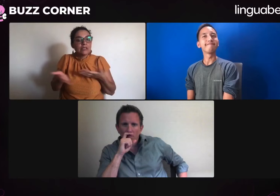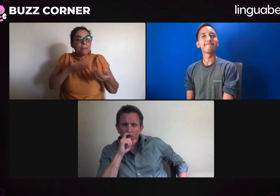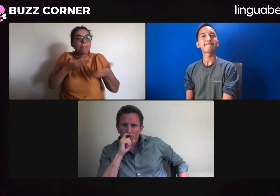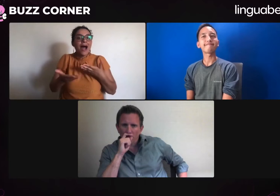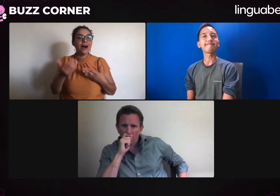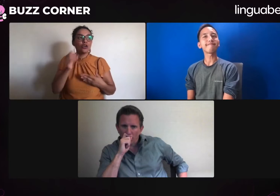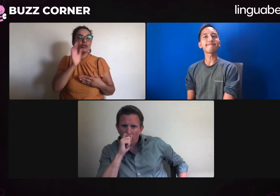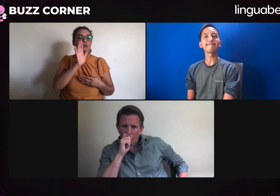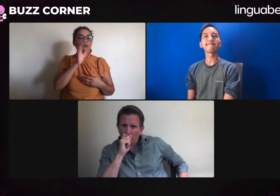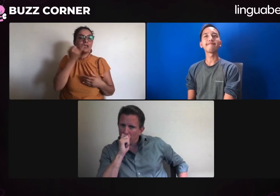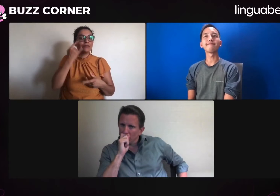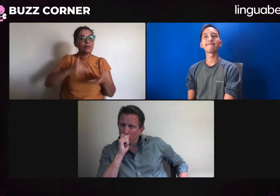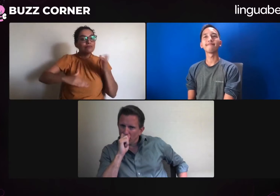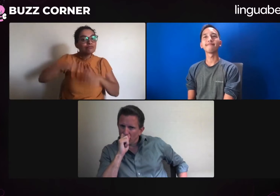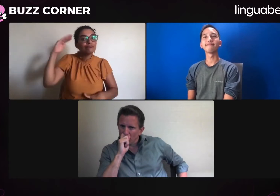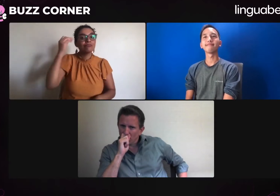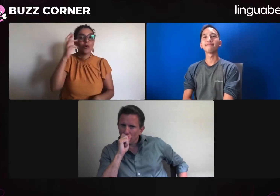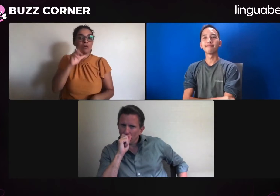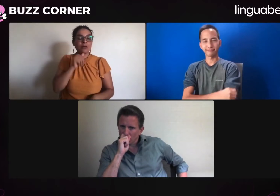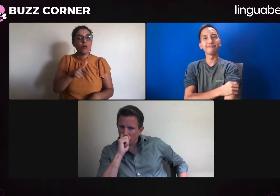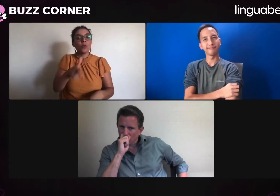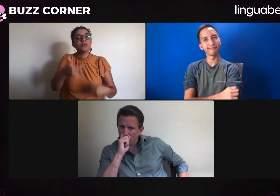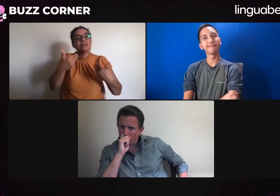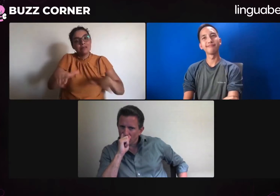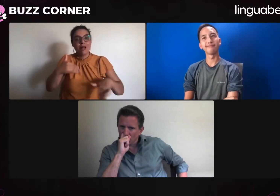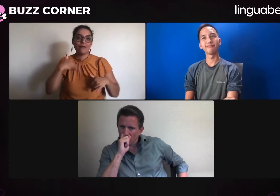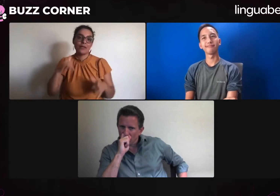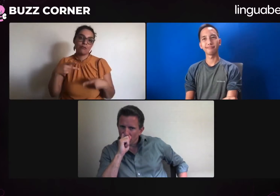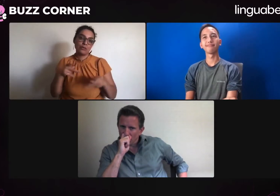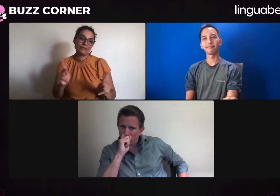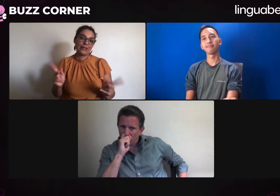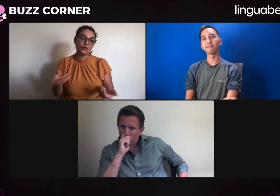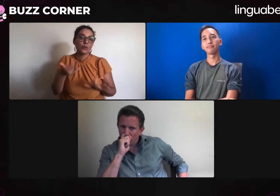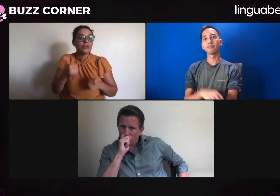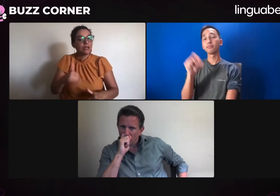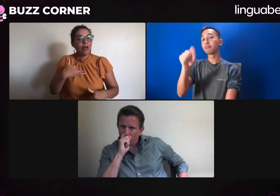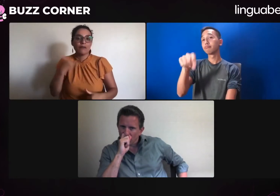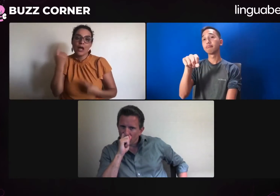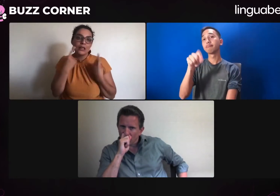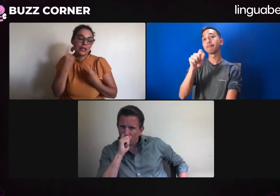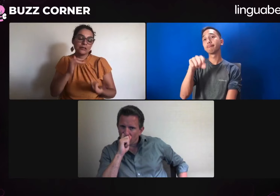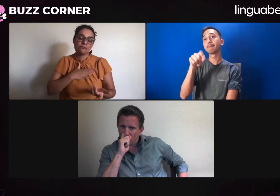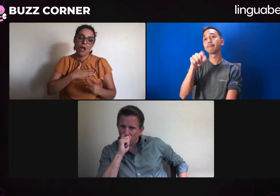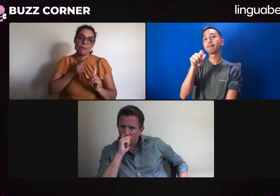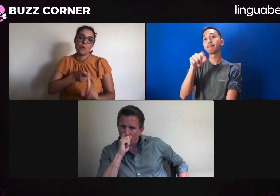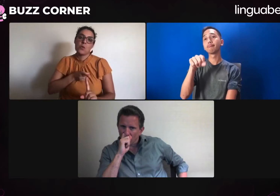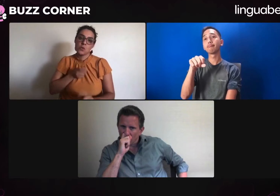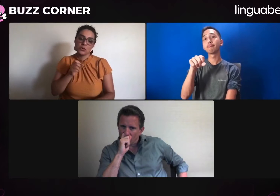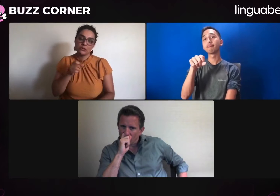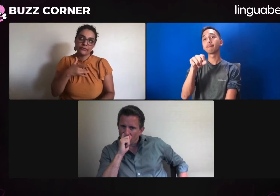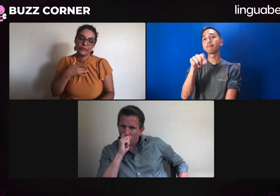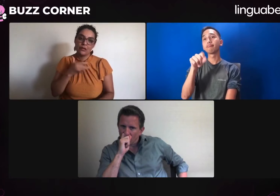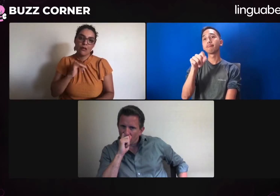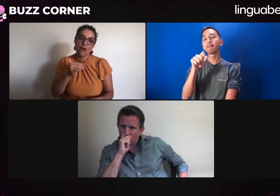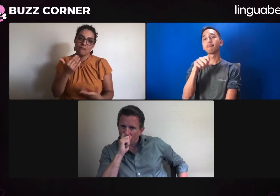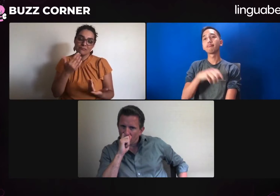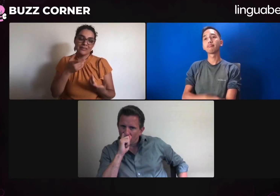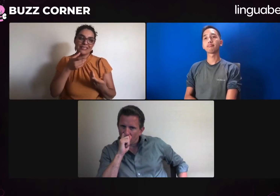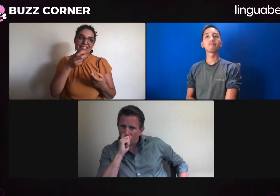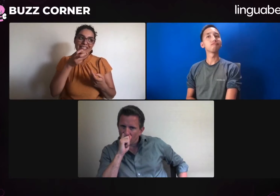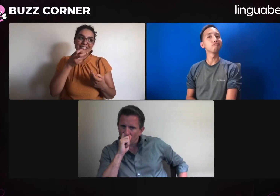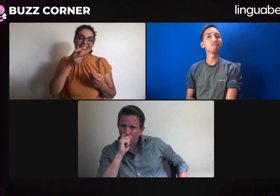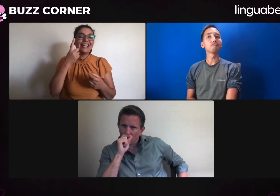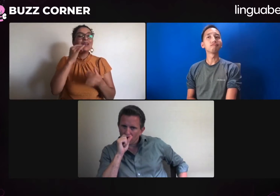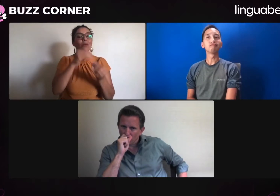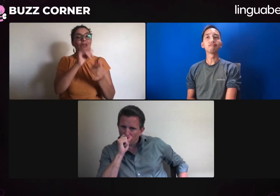mentality that's ingrained in Agreed. society. It's ingrained. Whether you were raised with deaf people or not, you still have that privilege. You still have that thinking